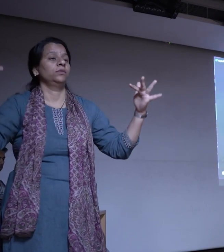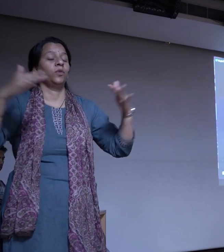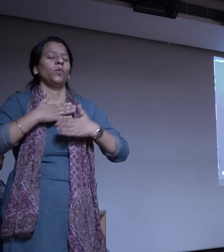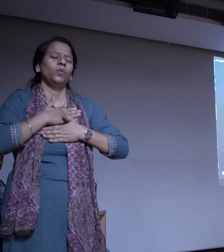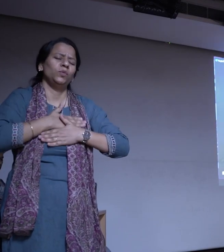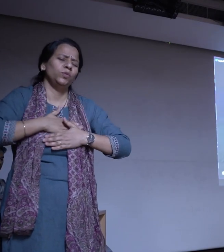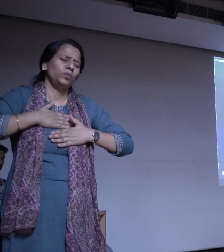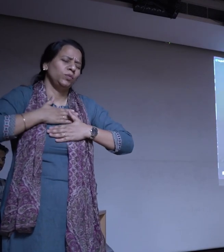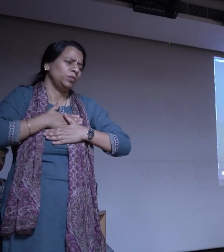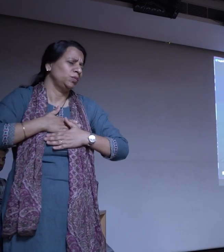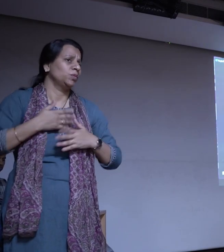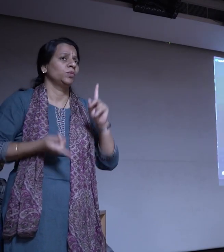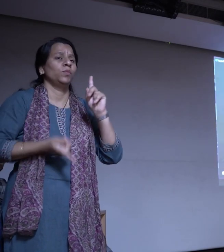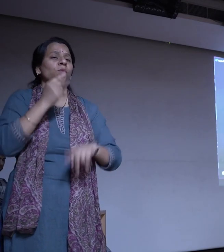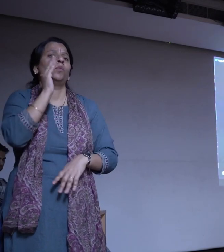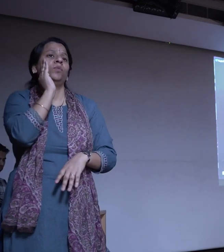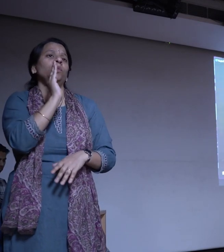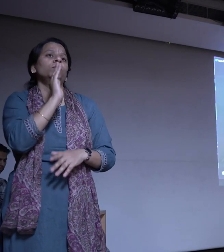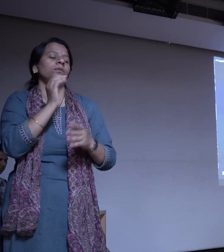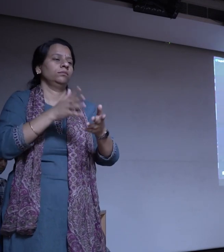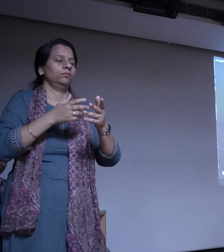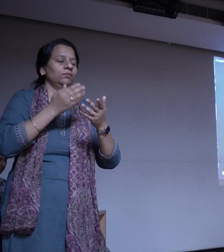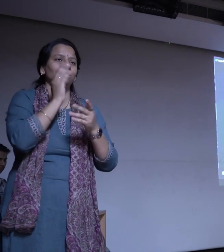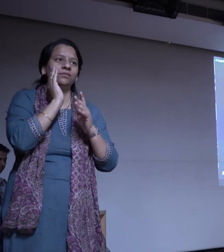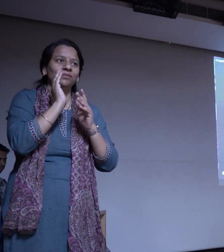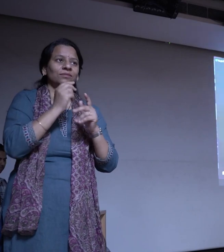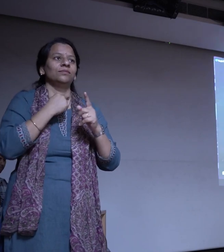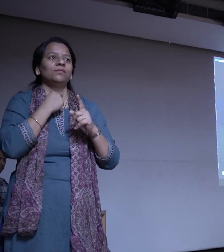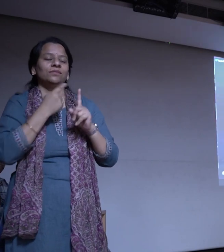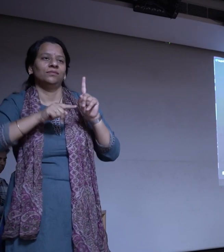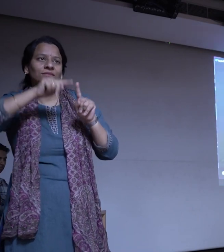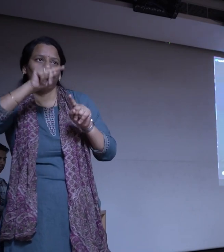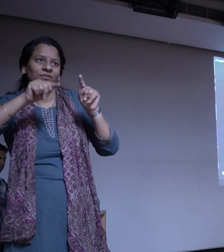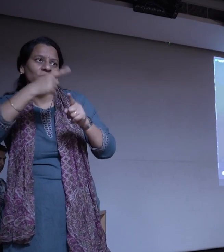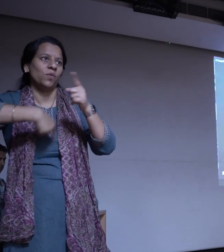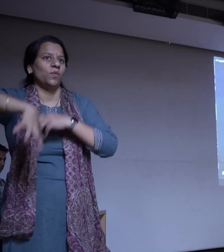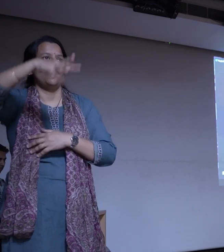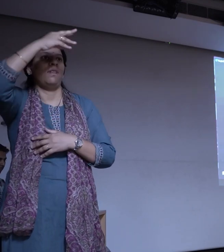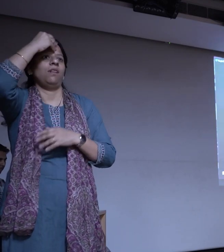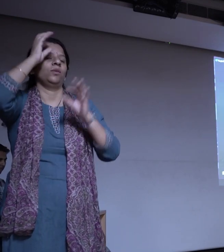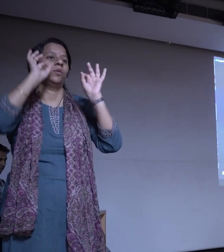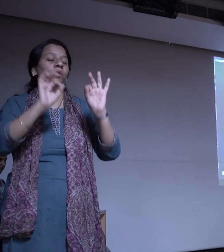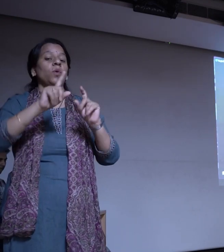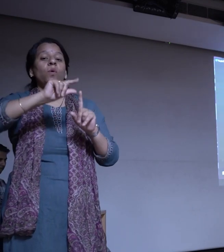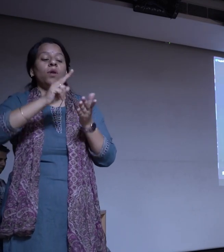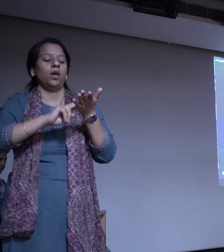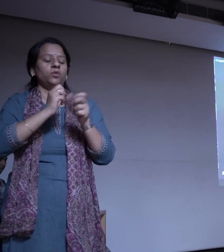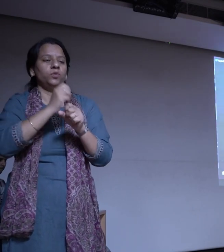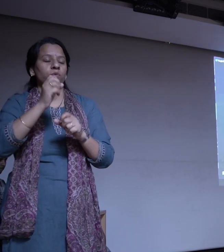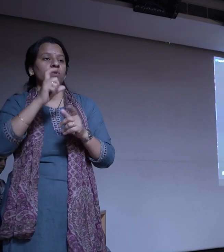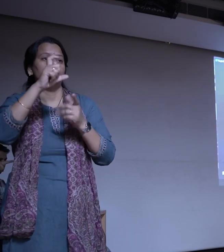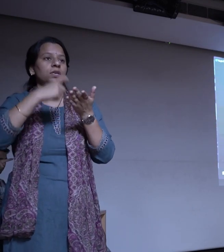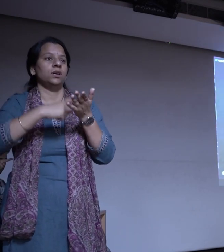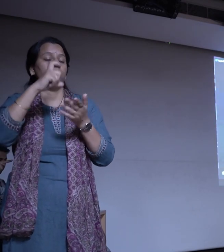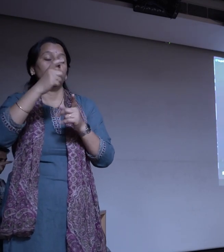enjoying that music therapy so my belief is all our stics all n and crcs must